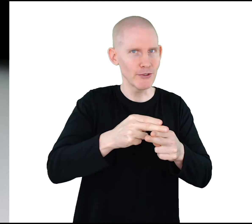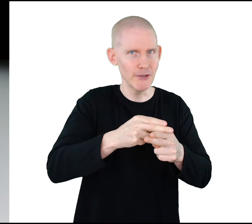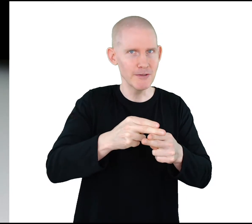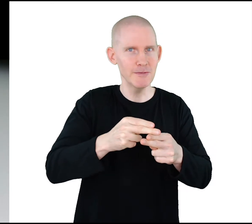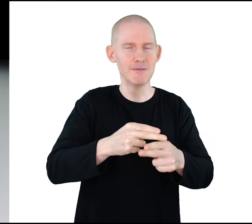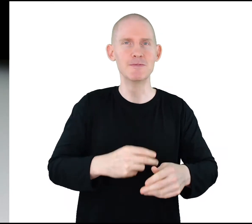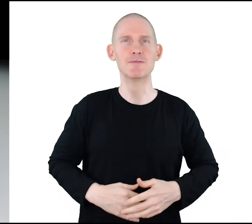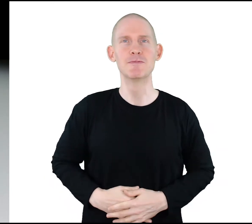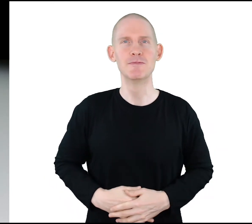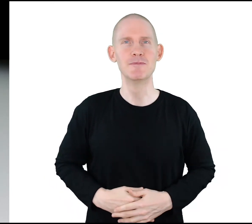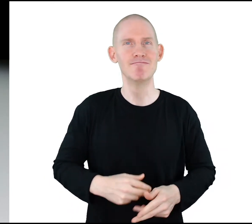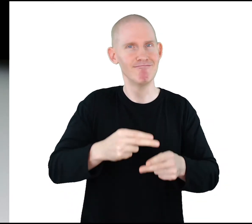Soon.